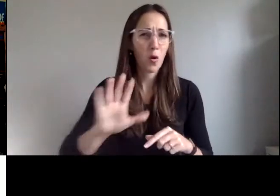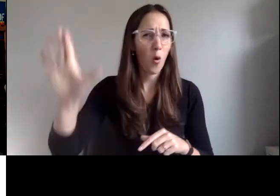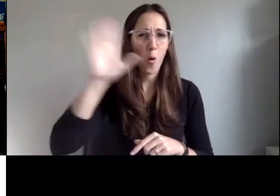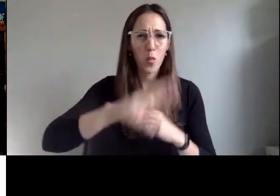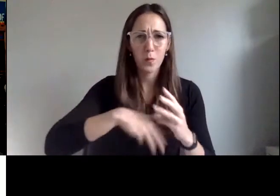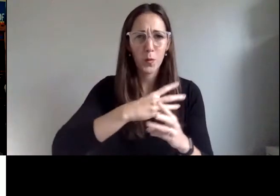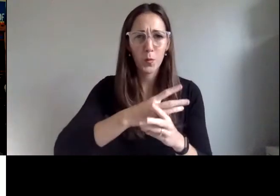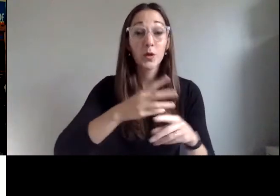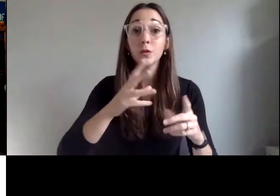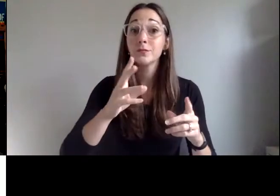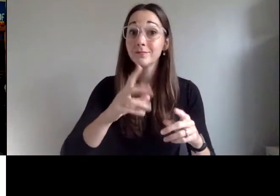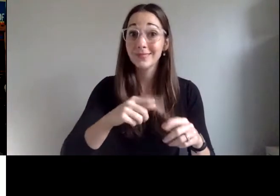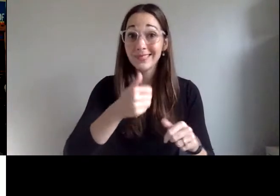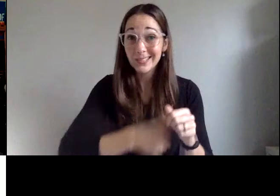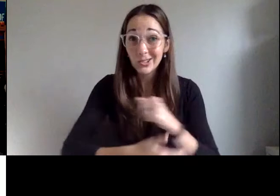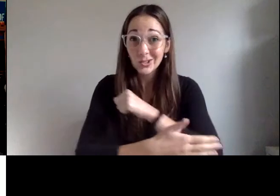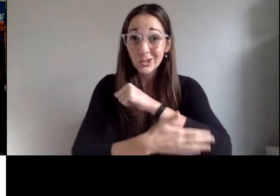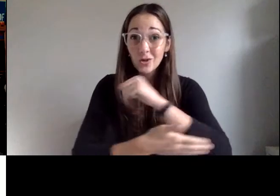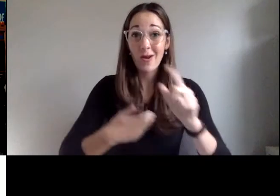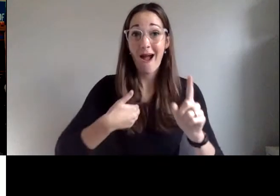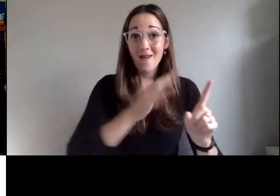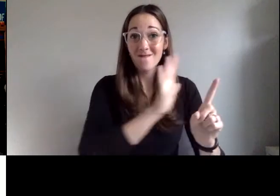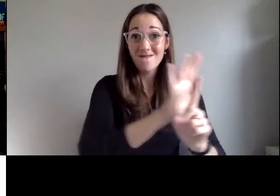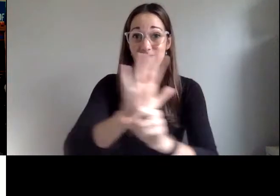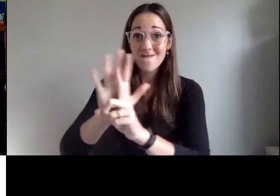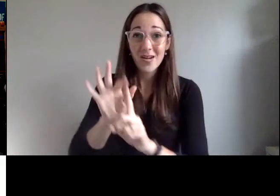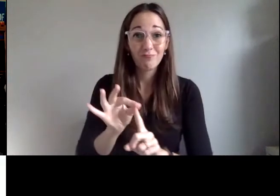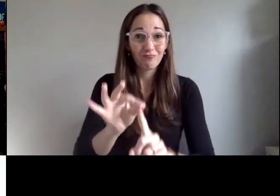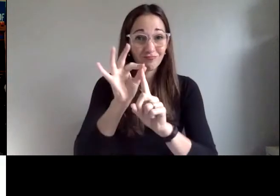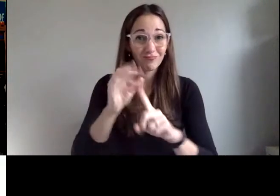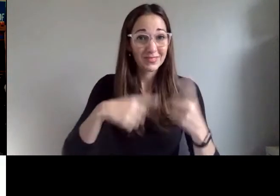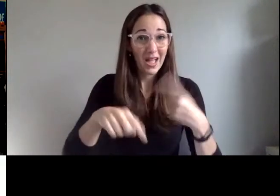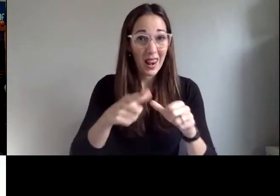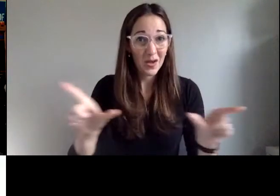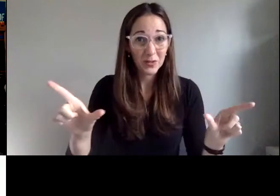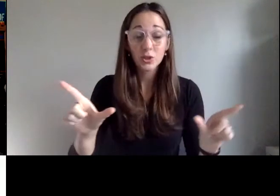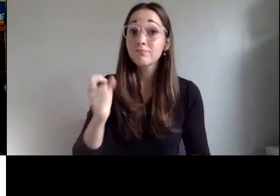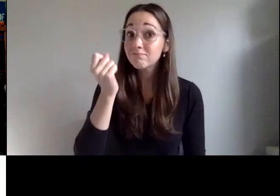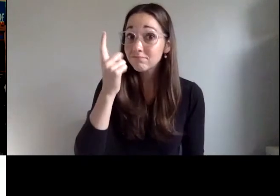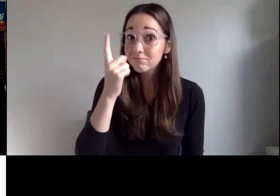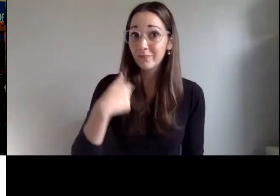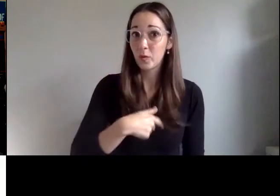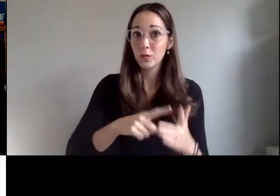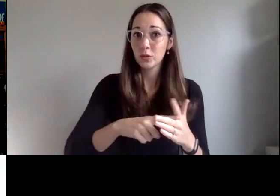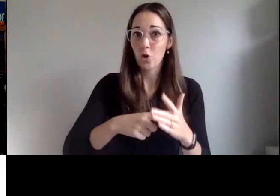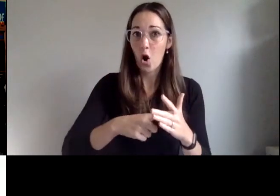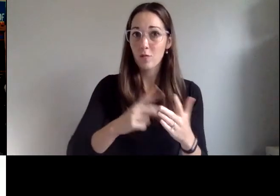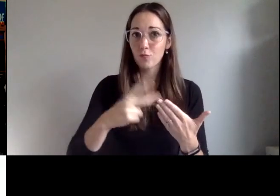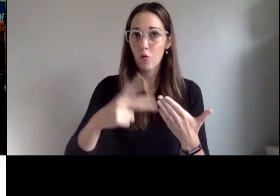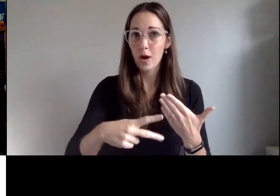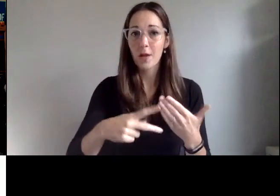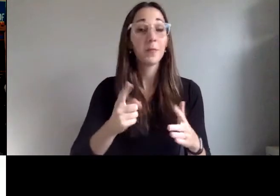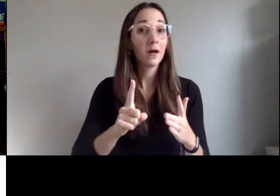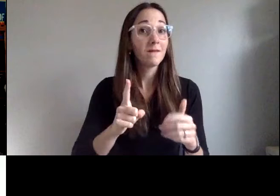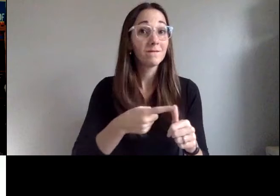different within different countries. For example, where we piloted the program and got